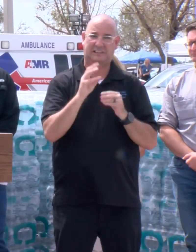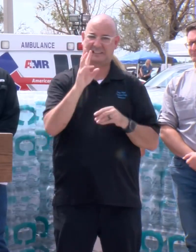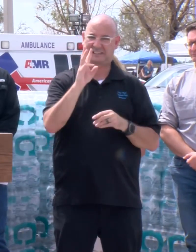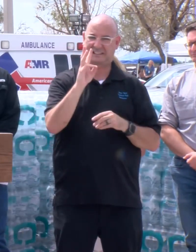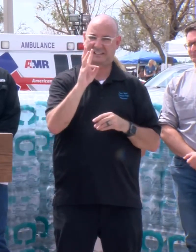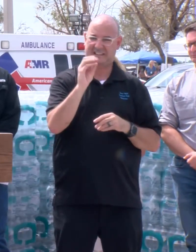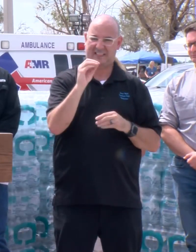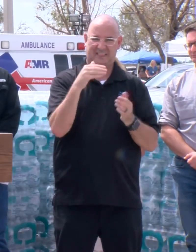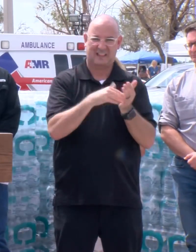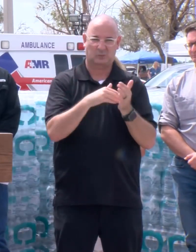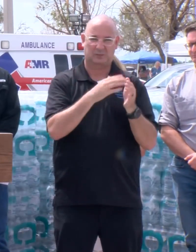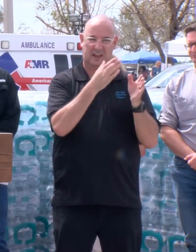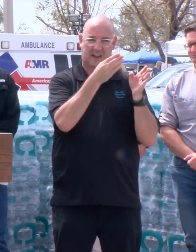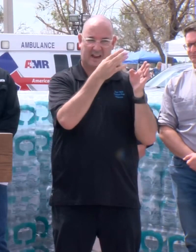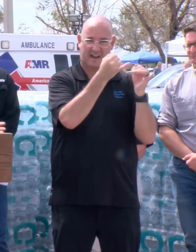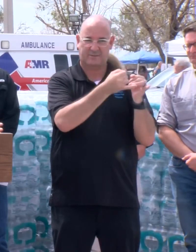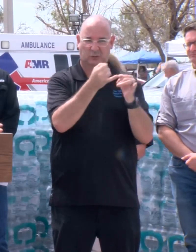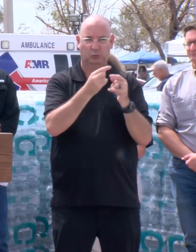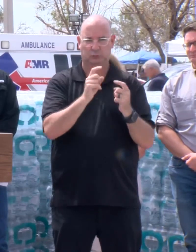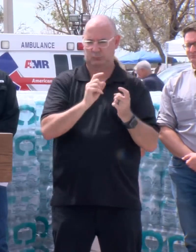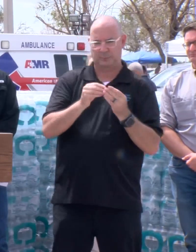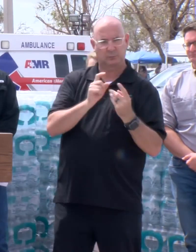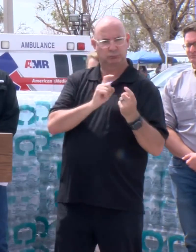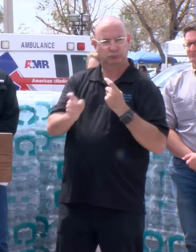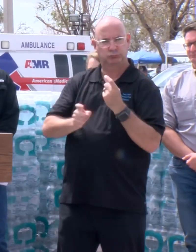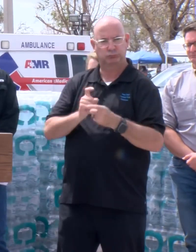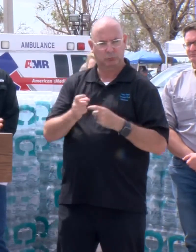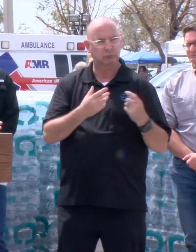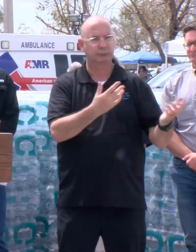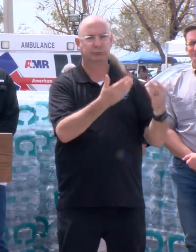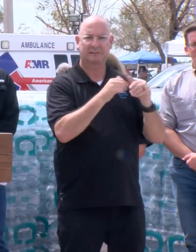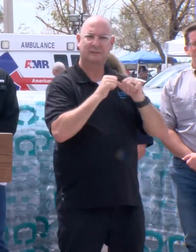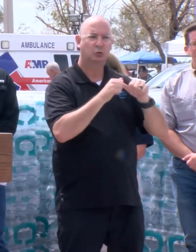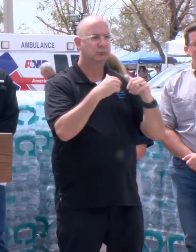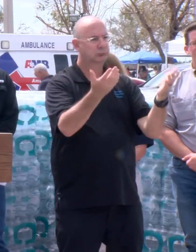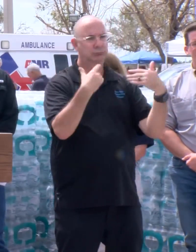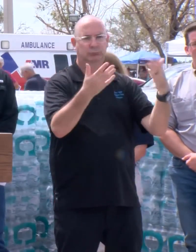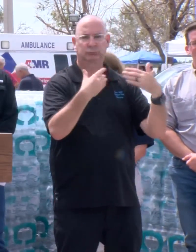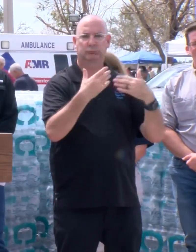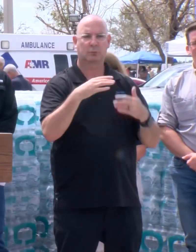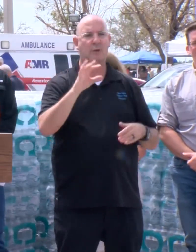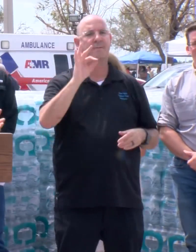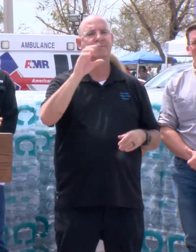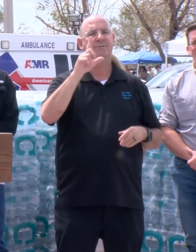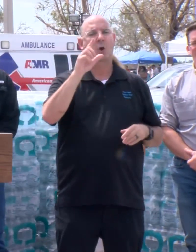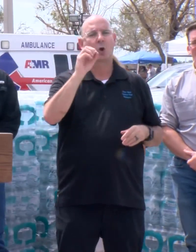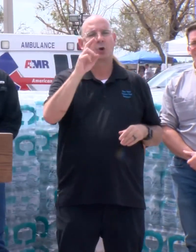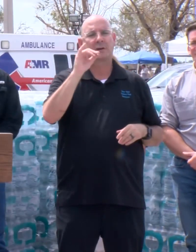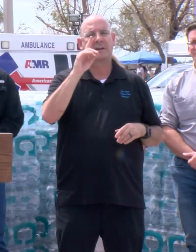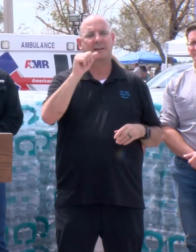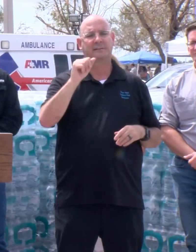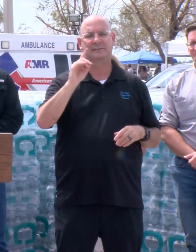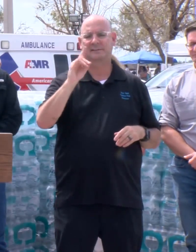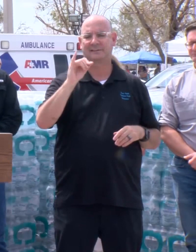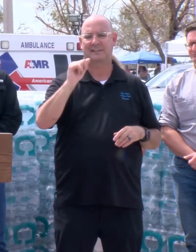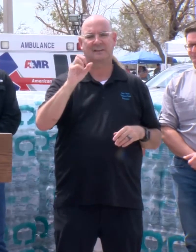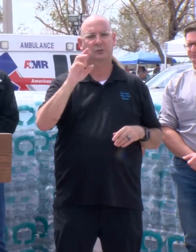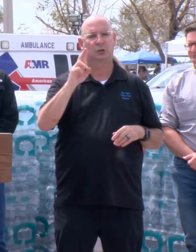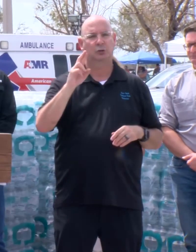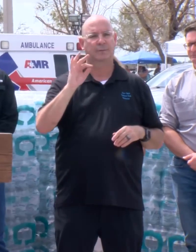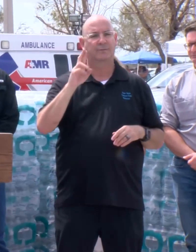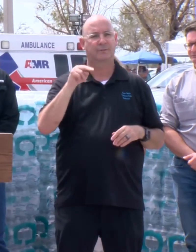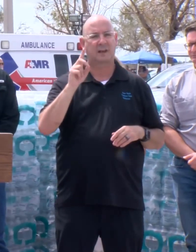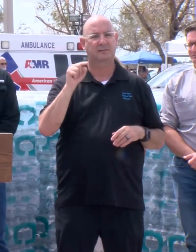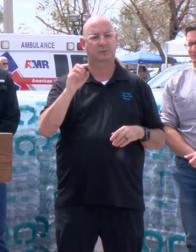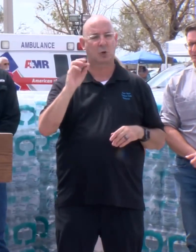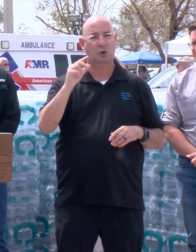country to the fund, which is great. We need to keep it up. So FloridaDisasterFund.org, if you can keep promoting that, we need to raise more funds.